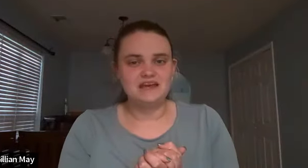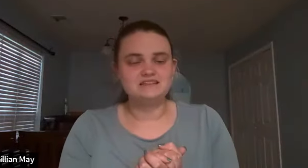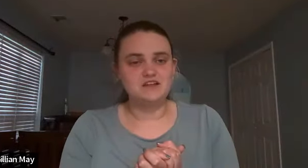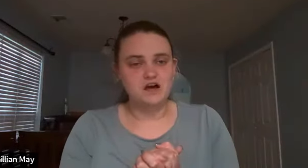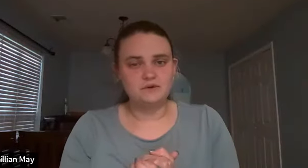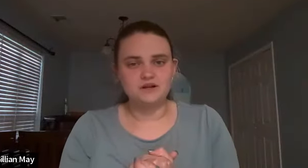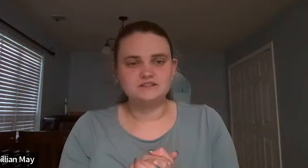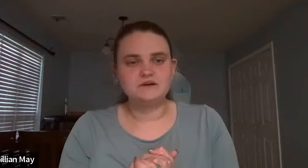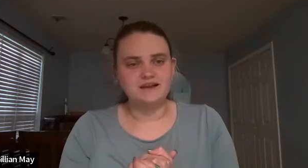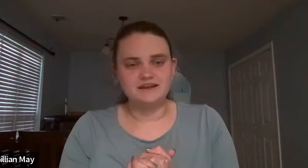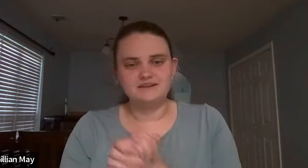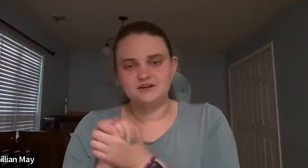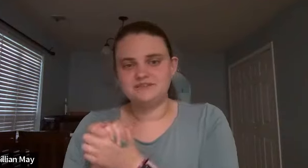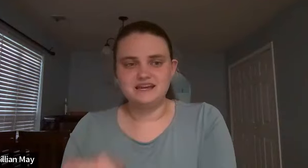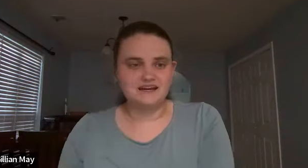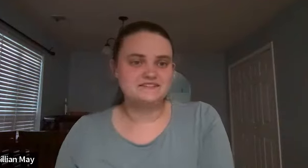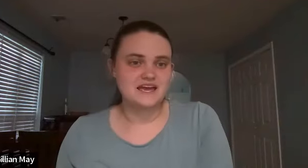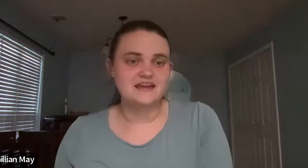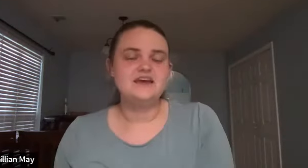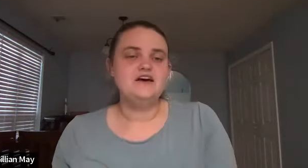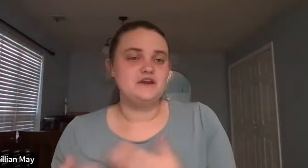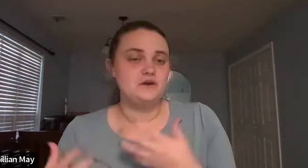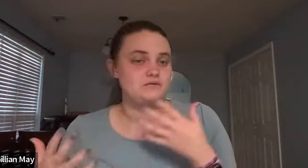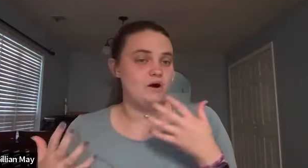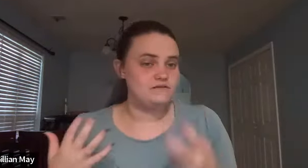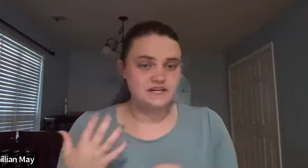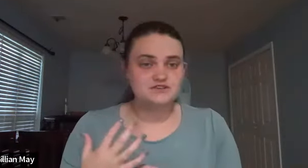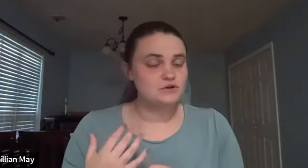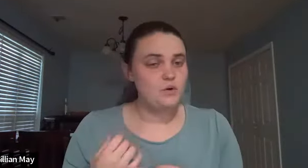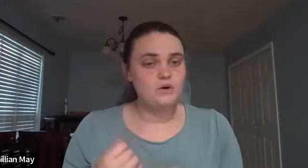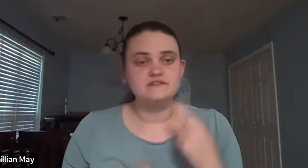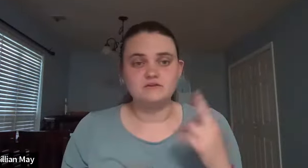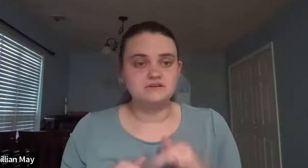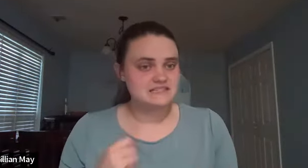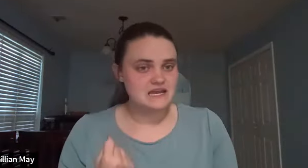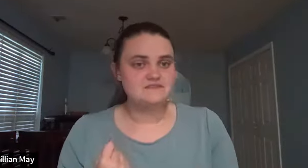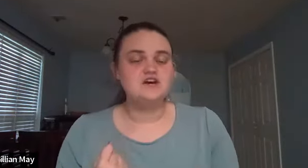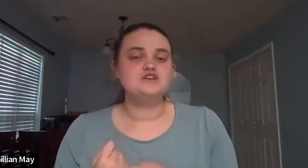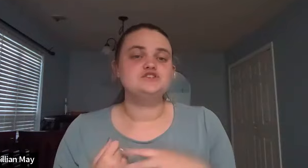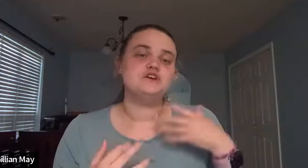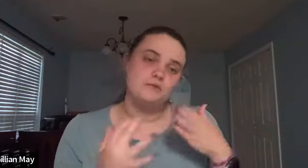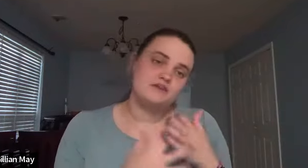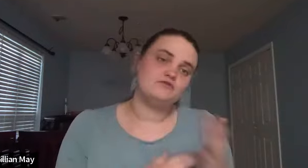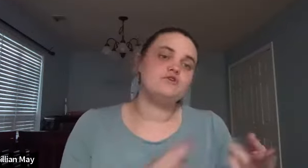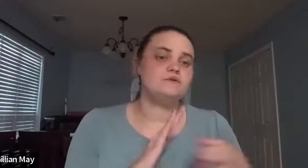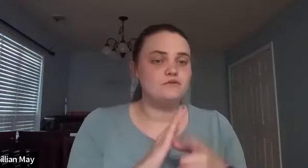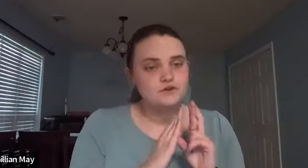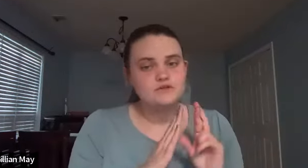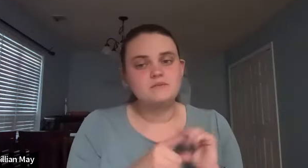has a lot of words, but like, you know, Miss Katie and I've said, all the videos are recorded, they're all saved, so you can go back through them and review them and